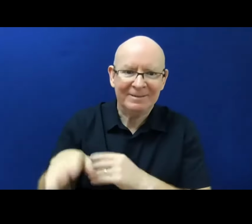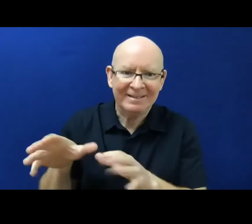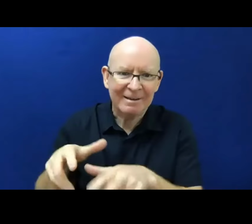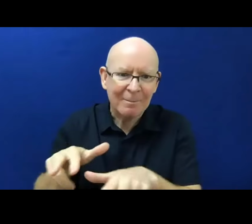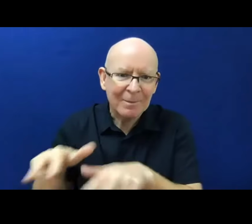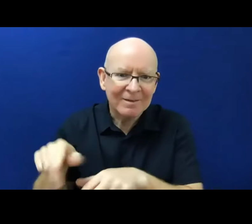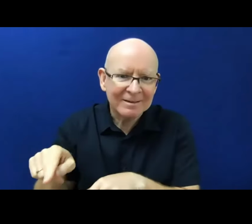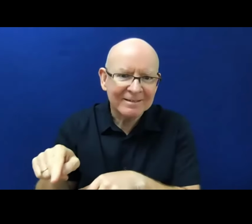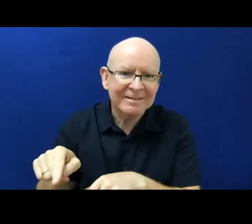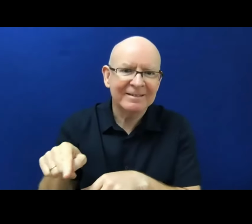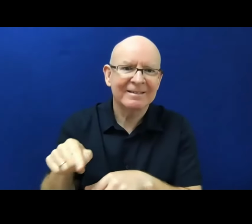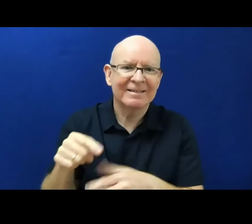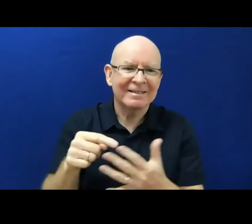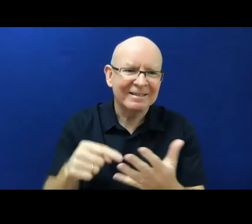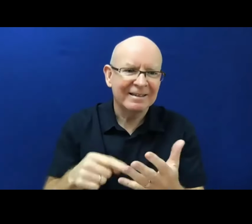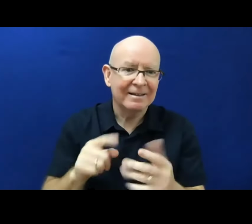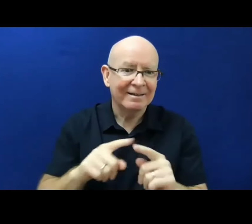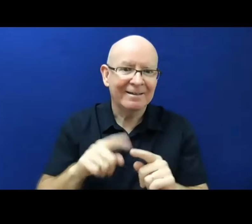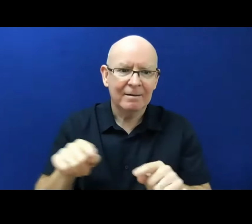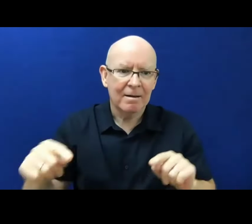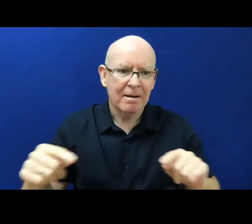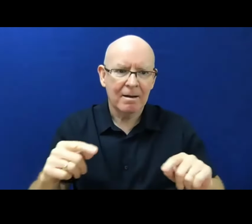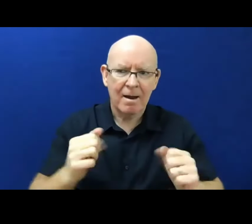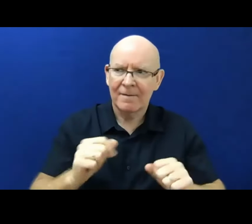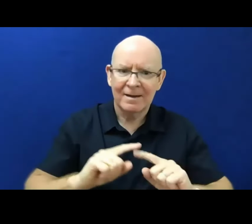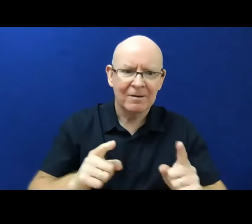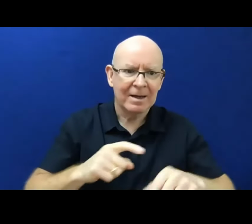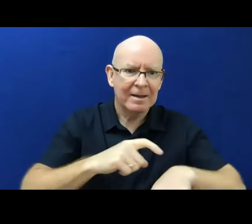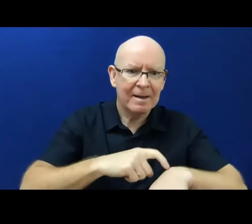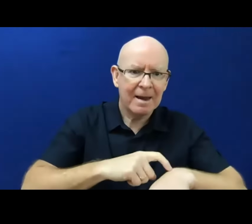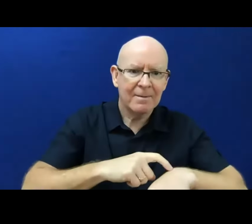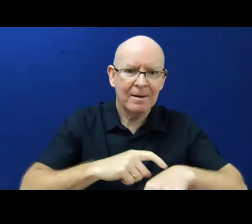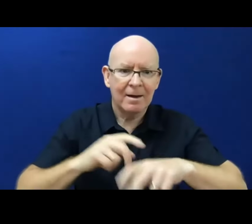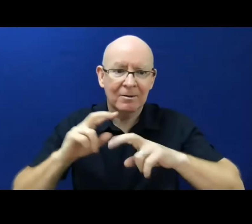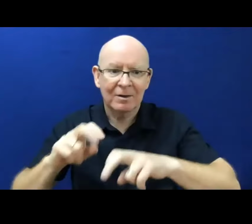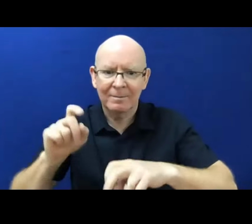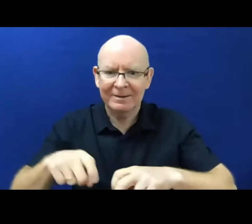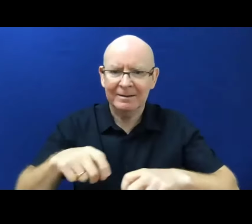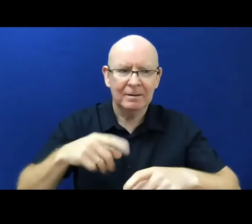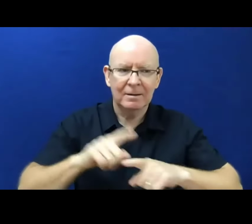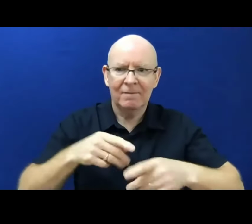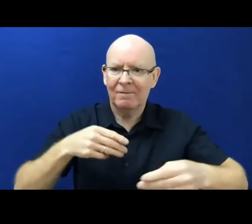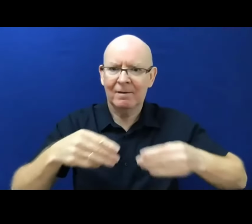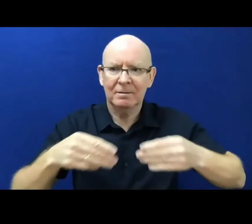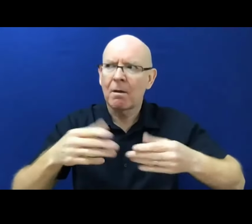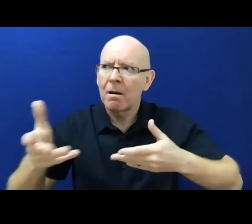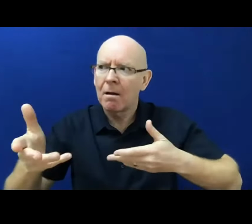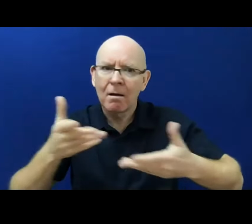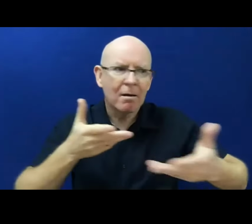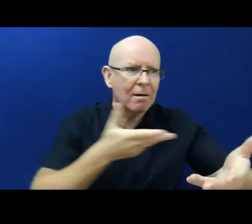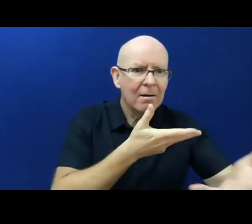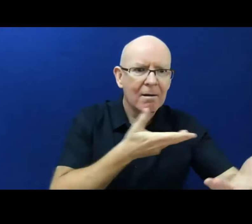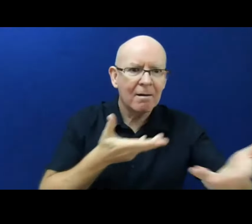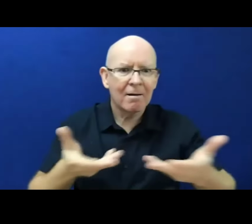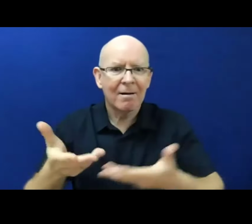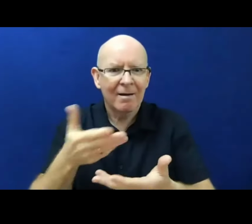sometimes it can be very quick. And I think social reforms depend on windows of opportunities,